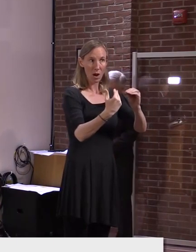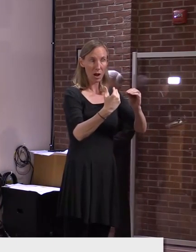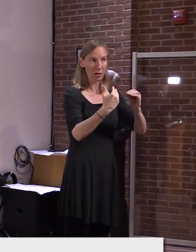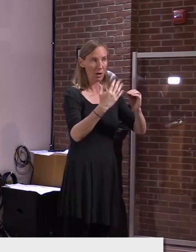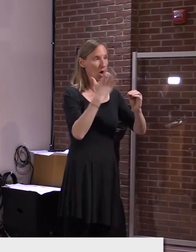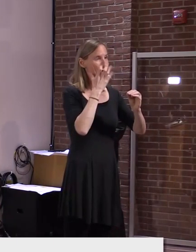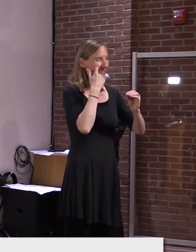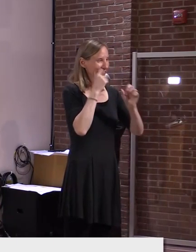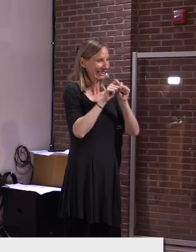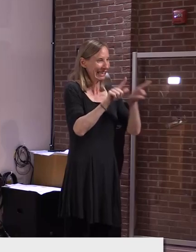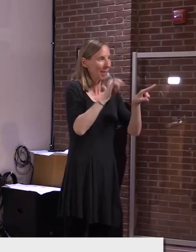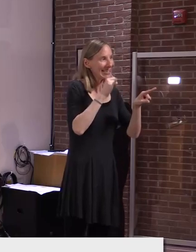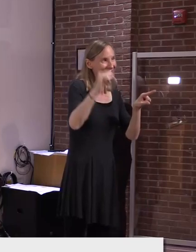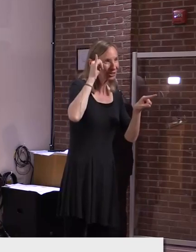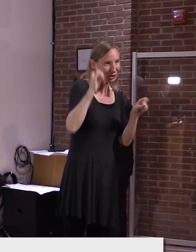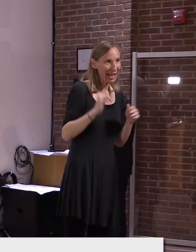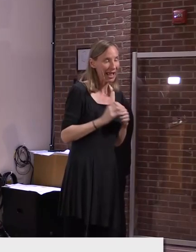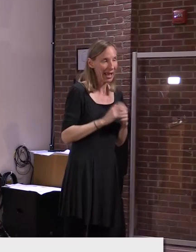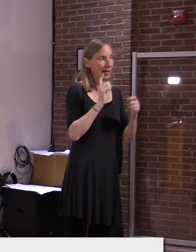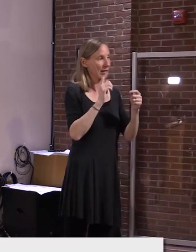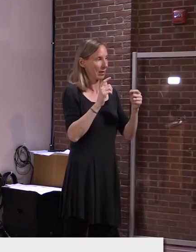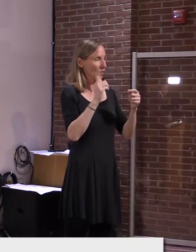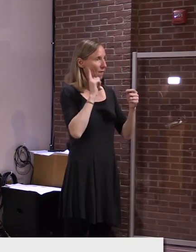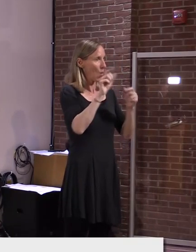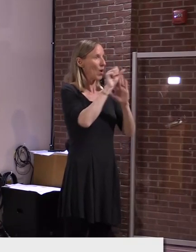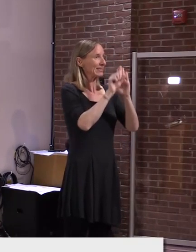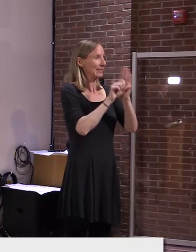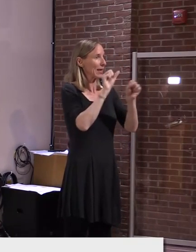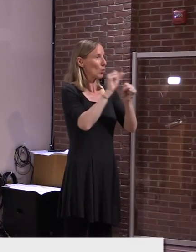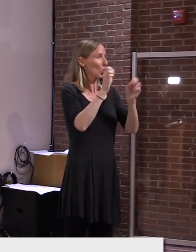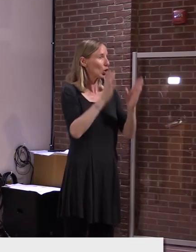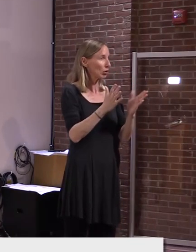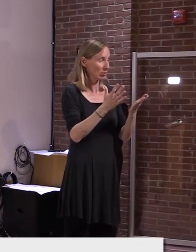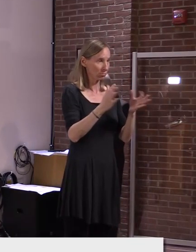email she sent out yesterday, I believe, to state employees.